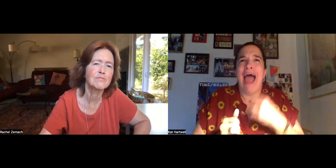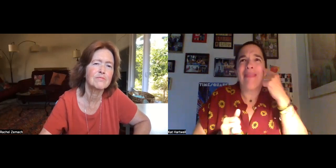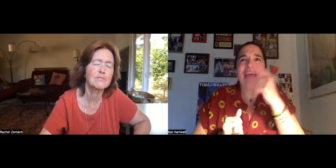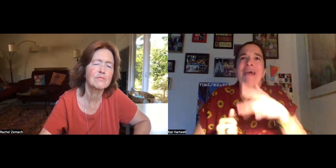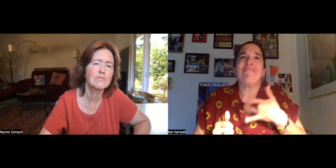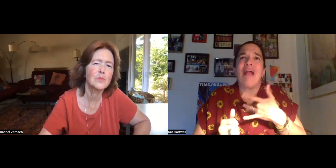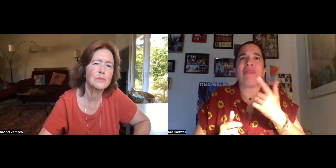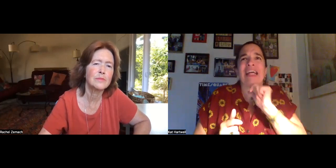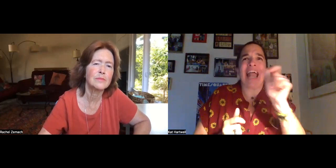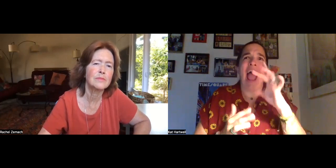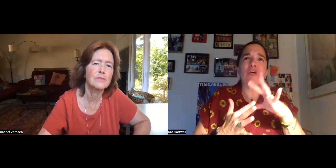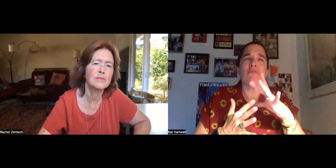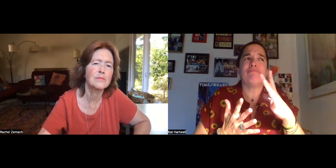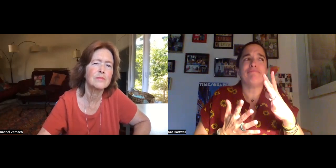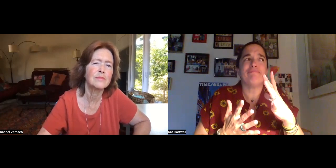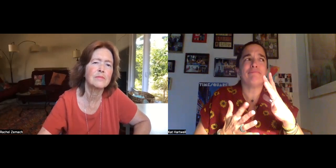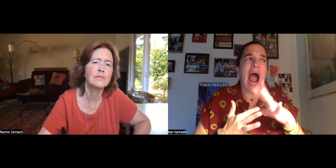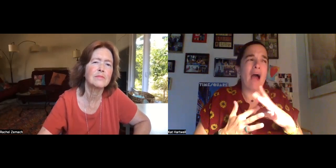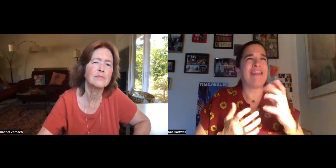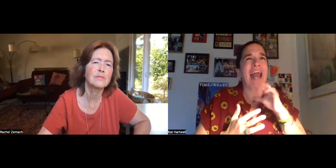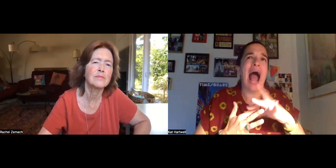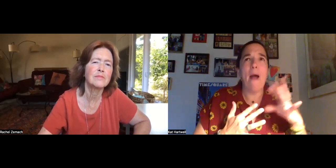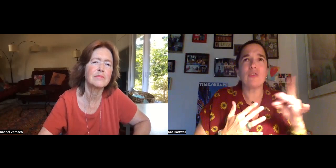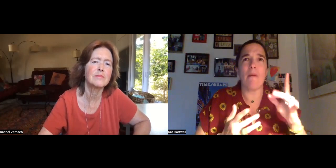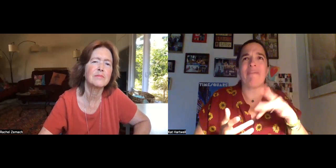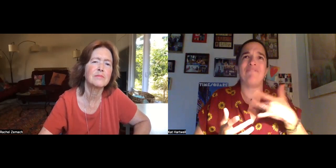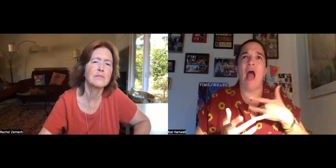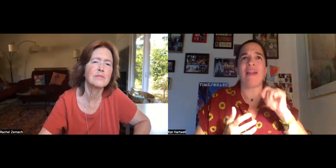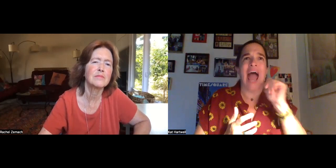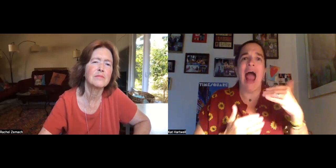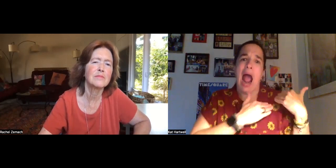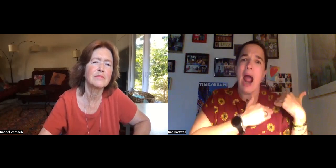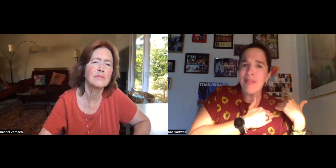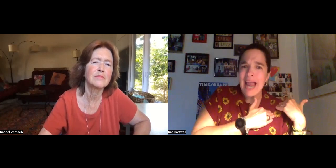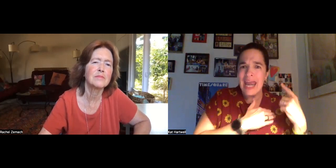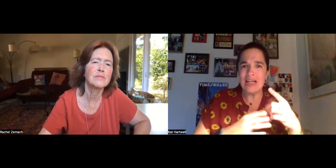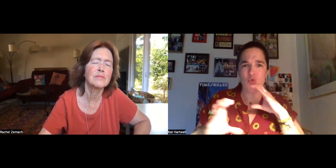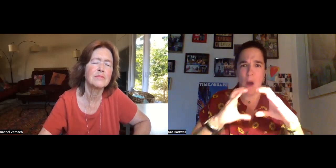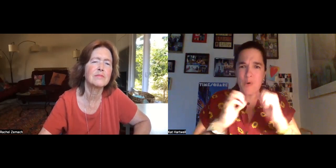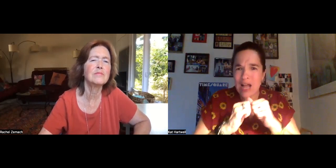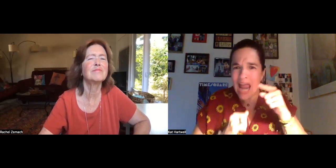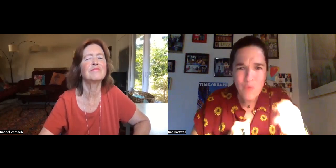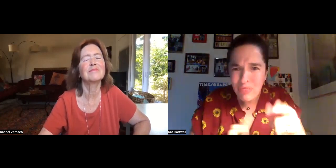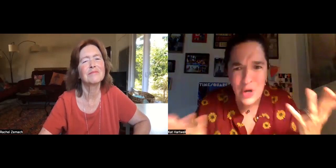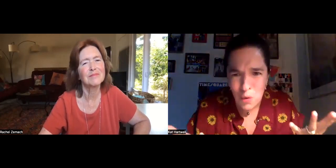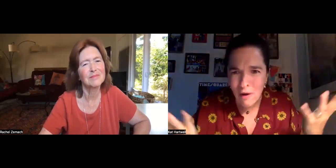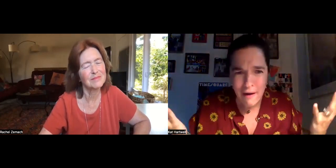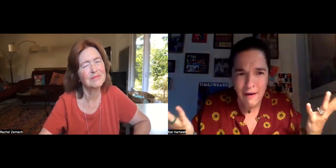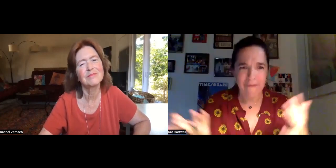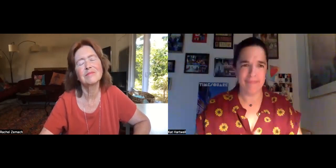I think they feel like they have a not an option, but felt not obligated to communicate with you.